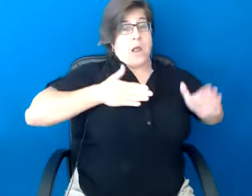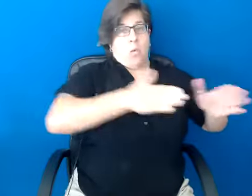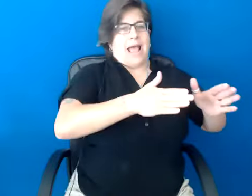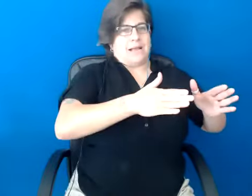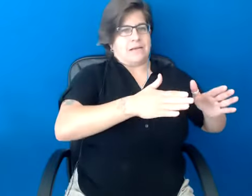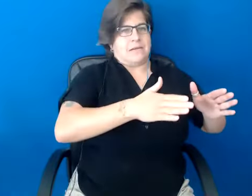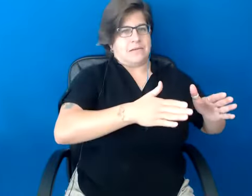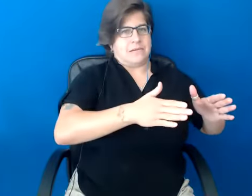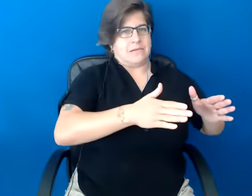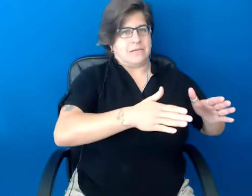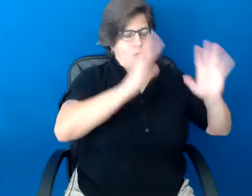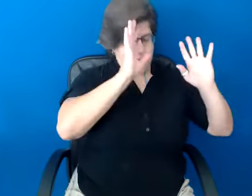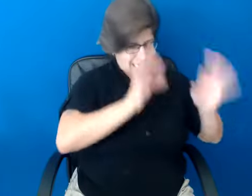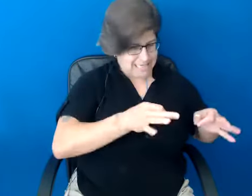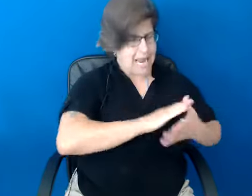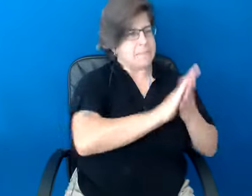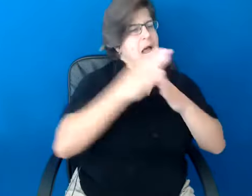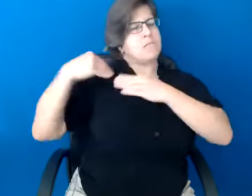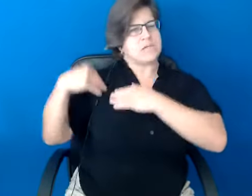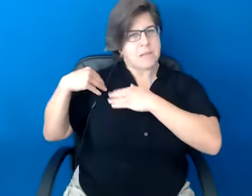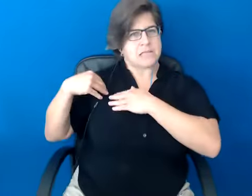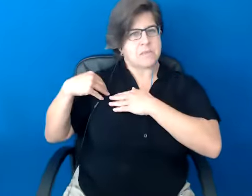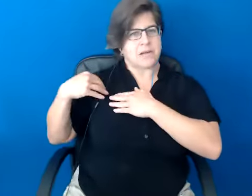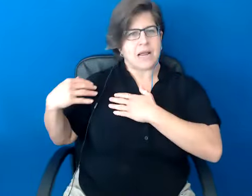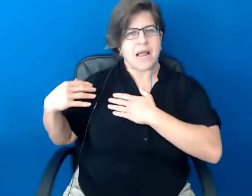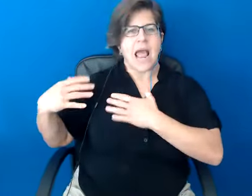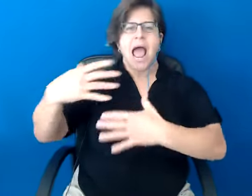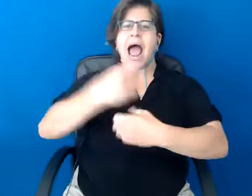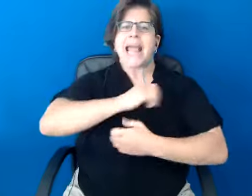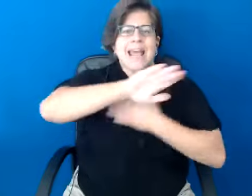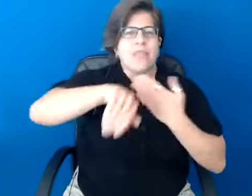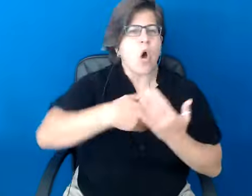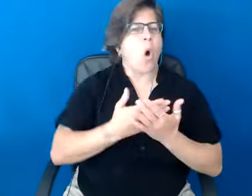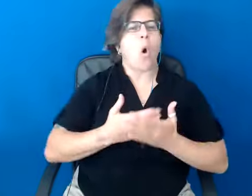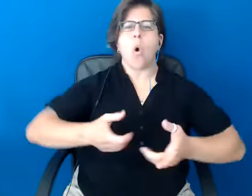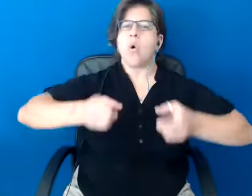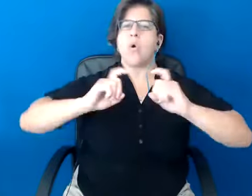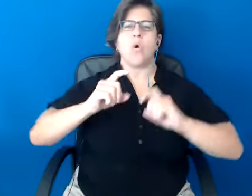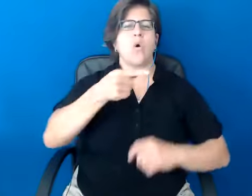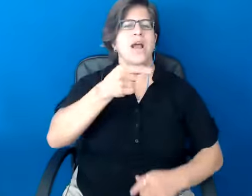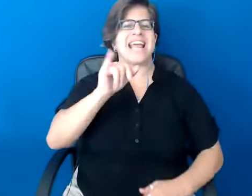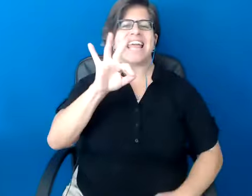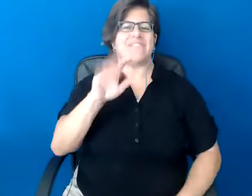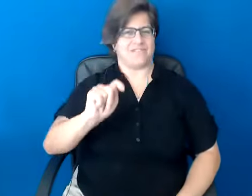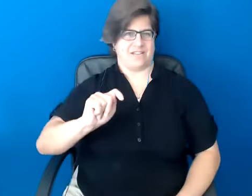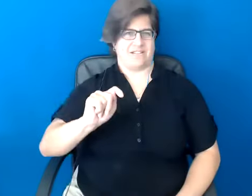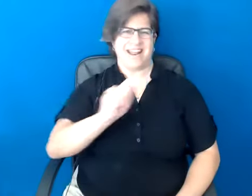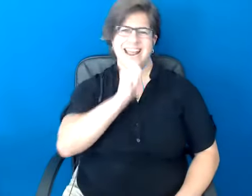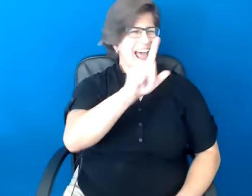Like when I got sober, I had to give up my way. When I choose to be responsible, I get the whole